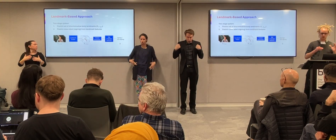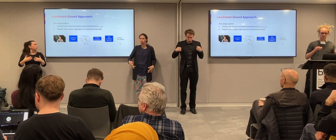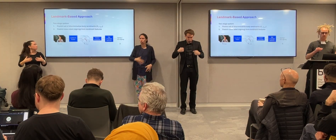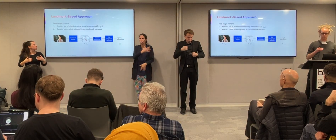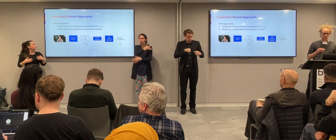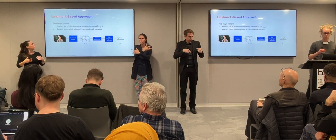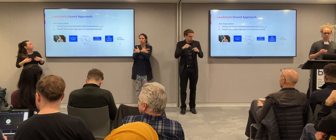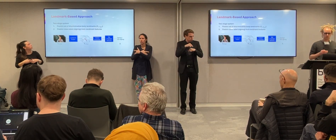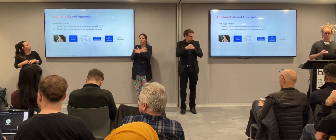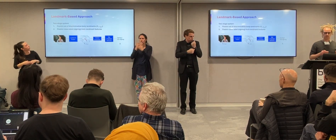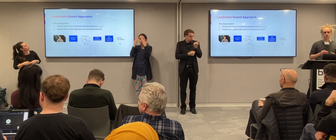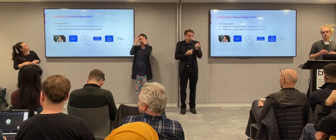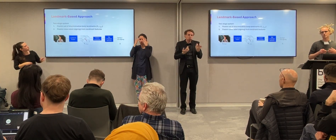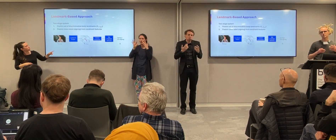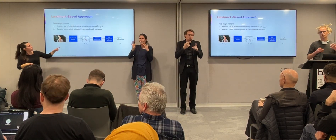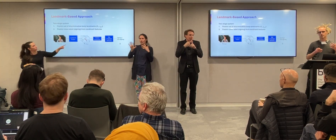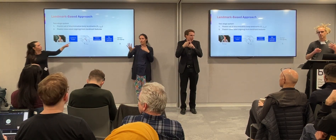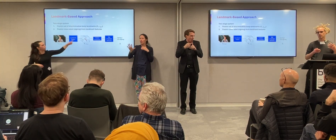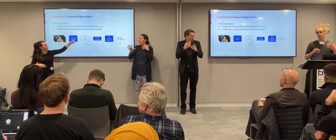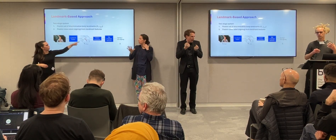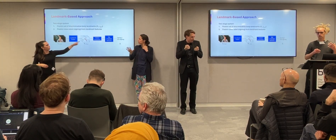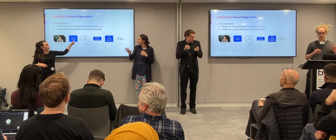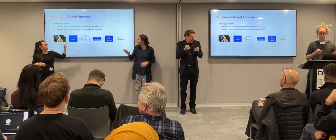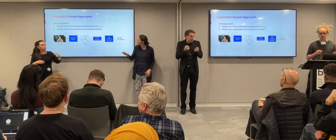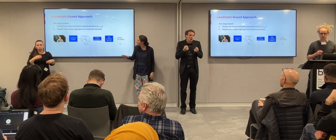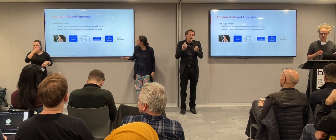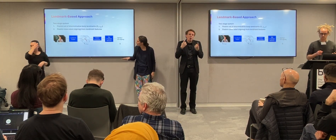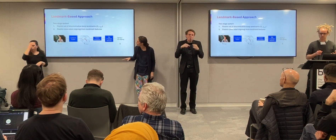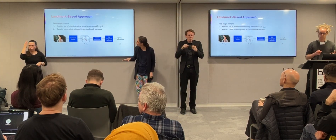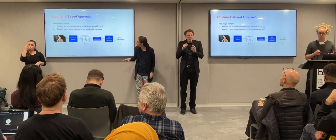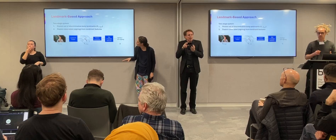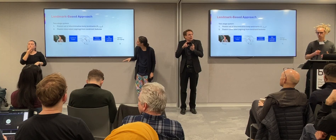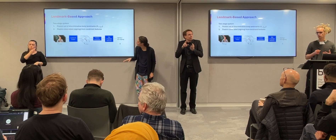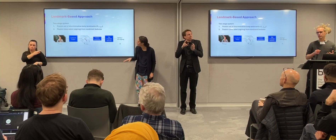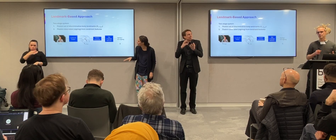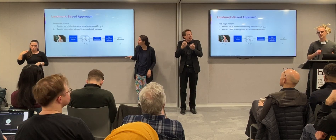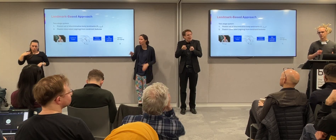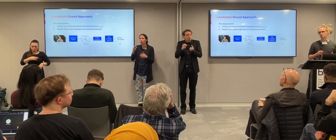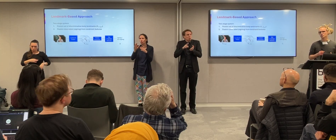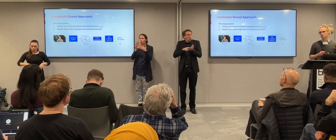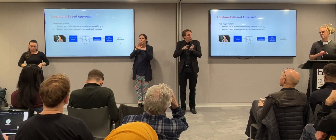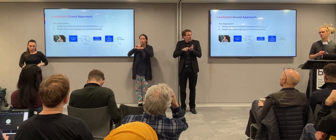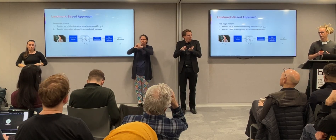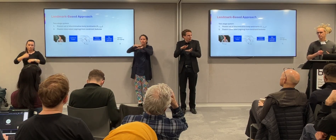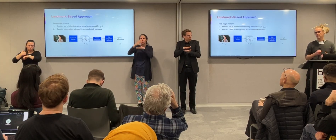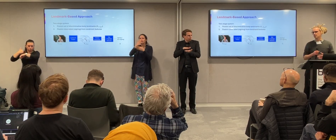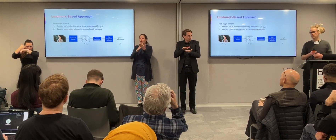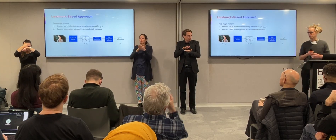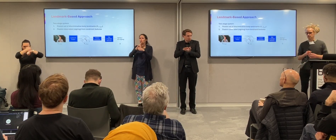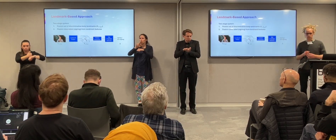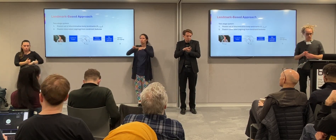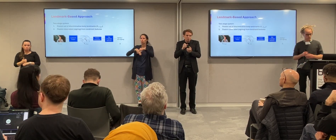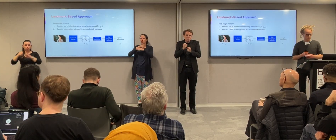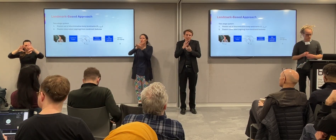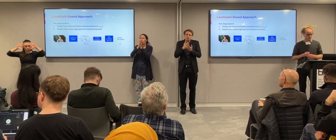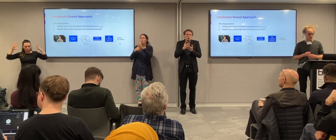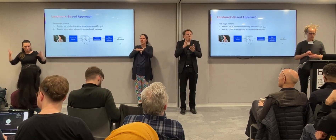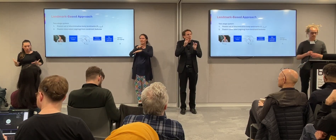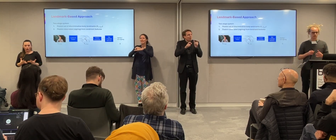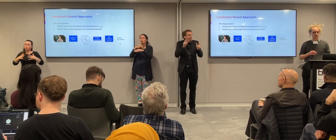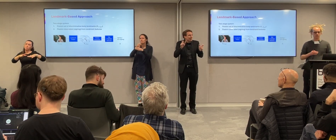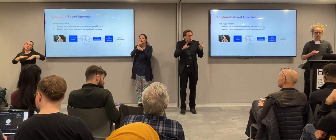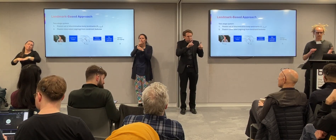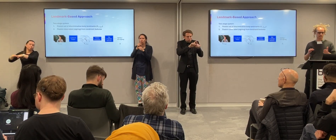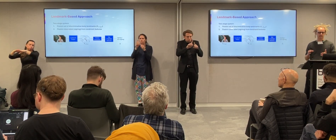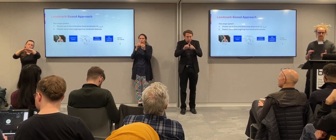We perform some kind of normalization to ensure that these features generalize better across individuals.